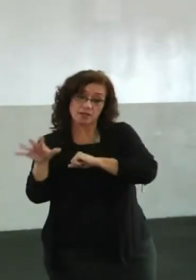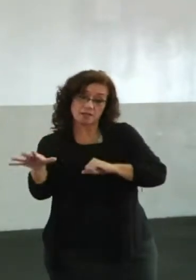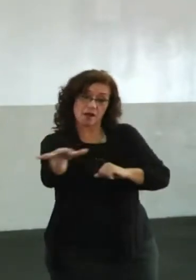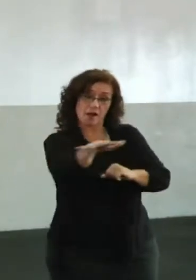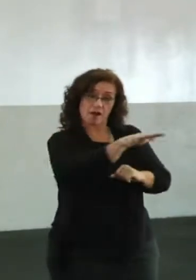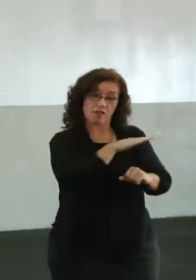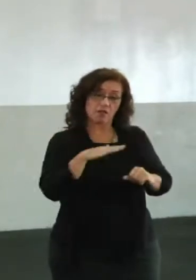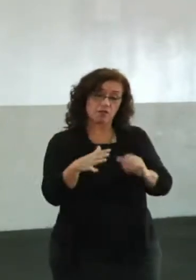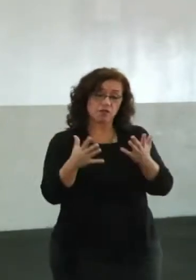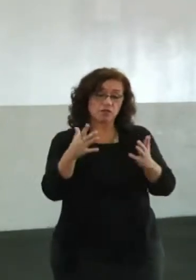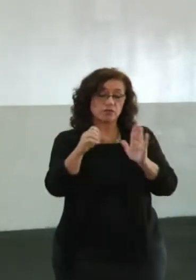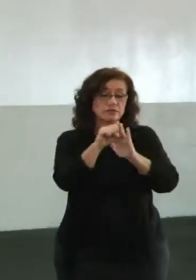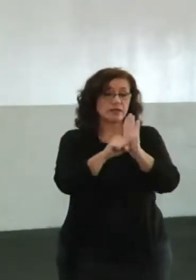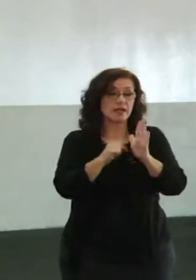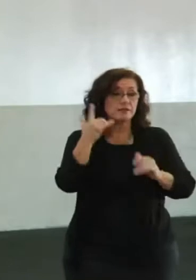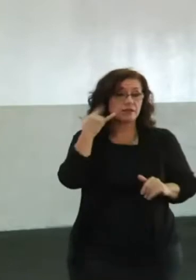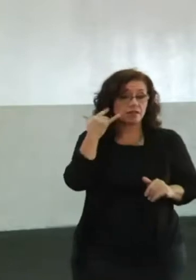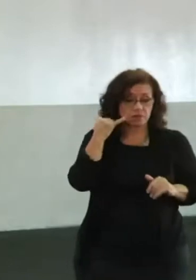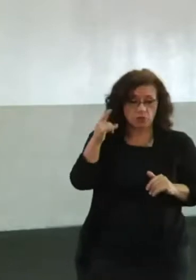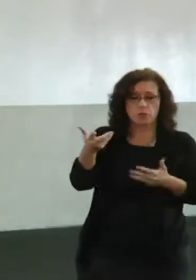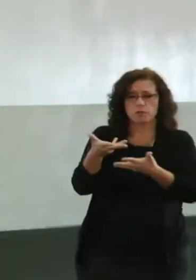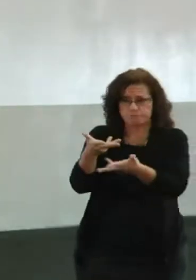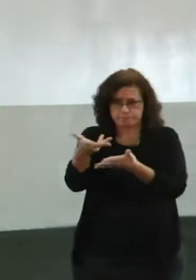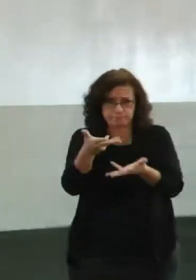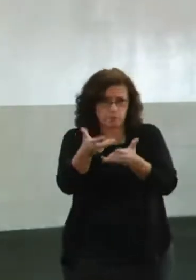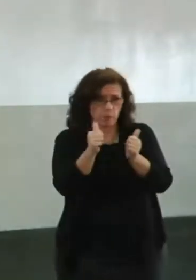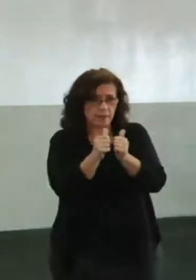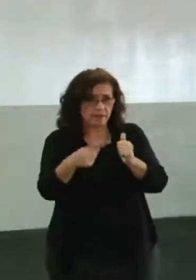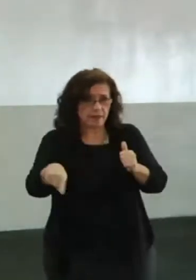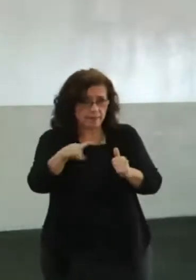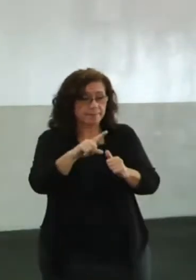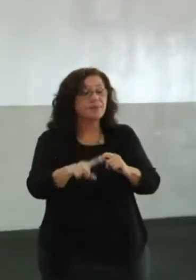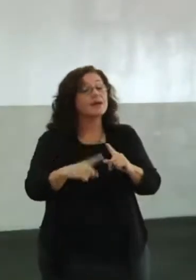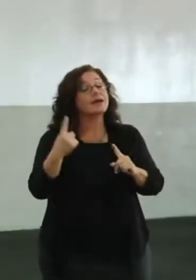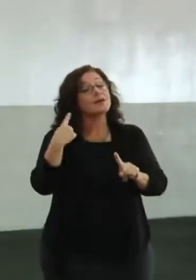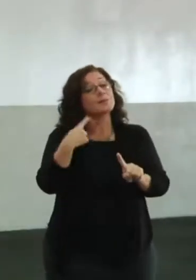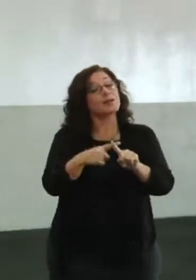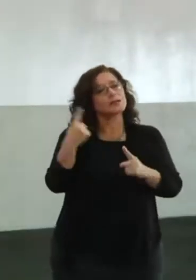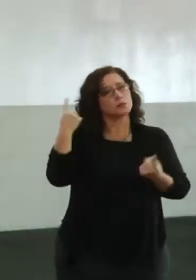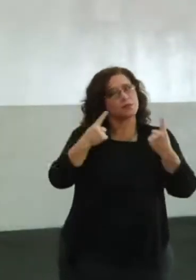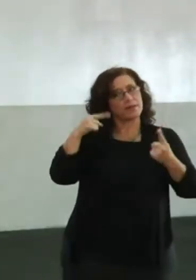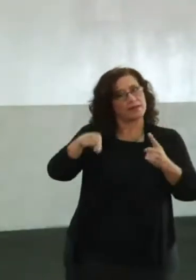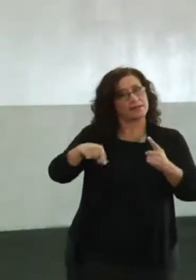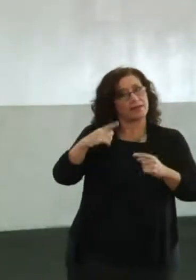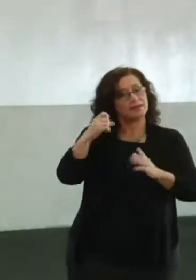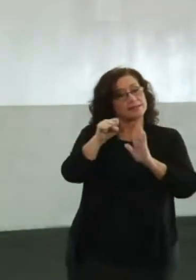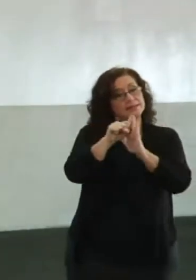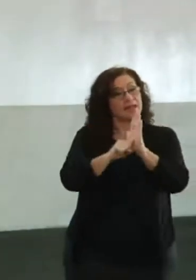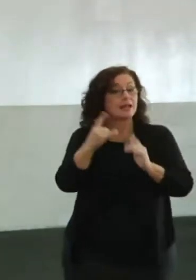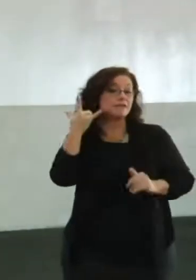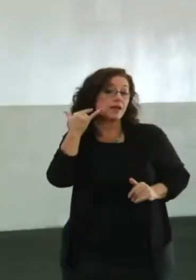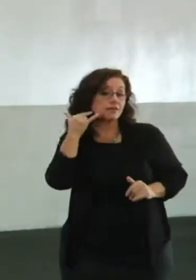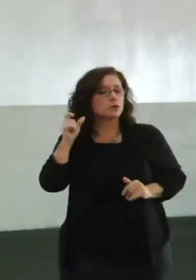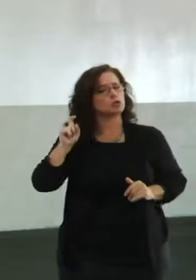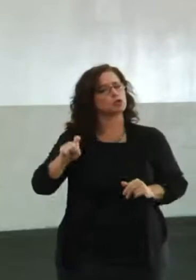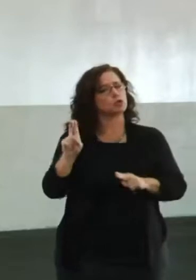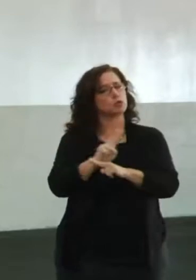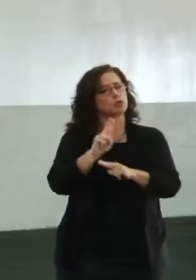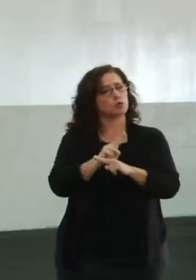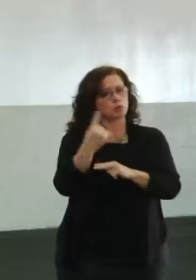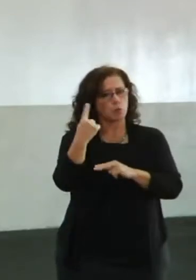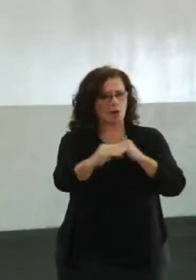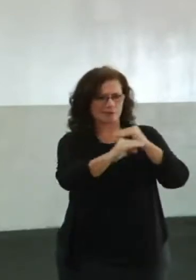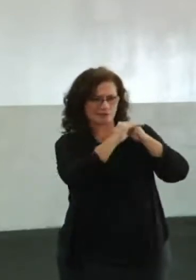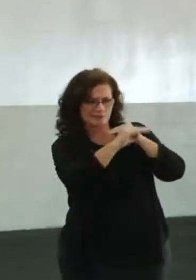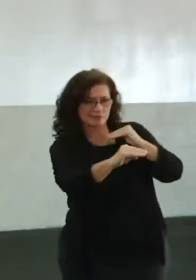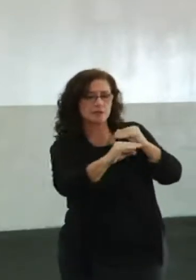highlight the fact that we also think that the state should use its own benchmark of 150 instead of a floating benchmark. But if they're going to use a floating one, set it and leave it